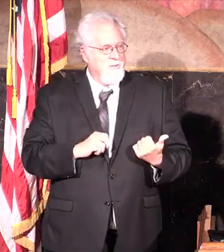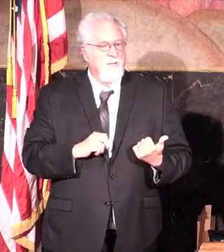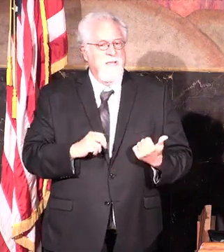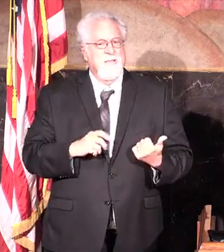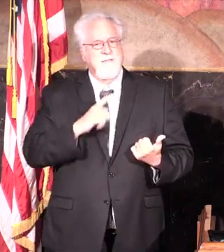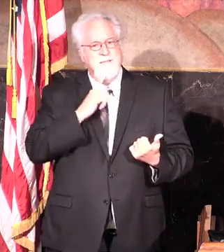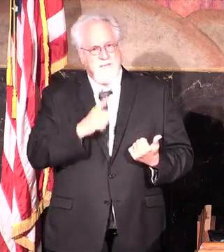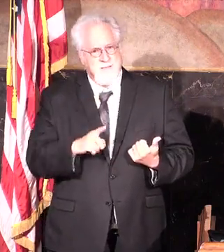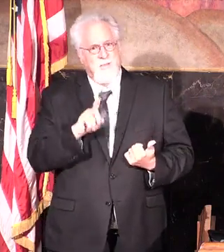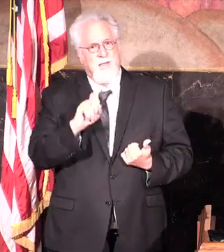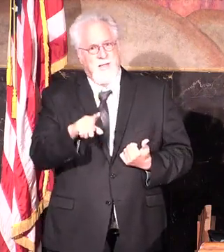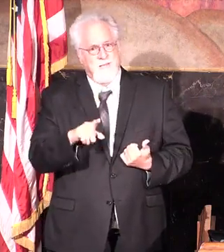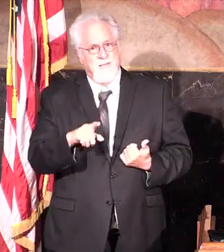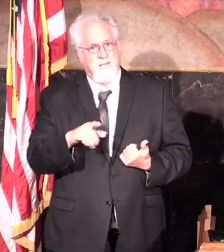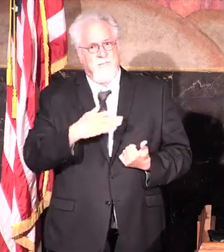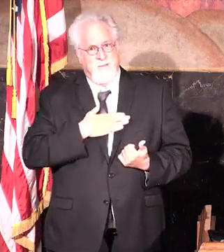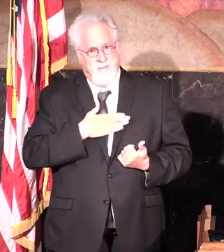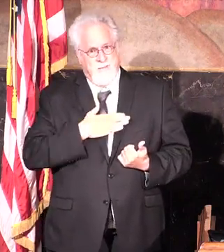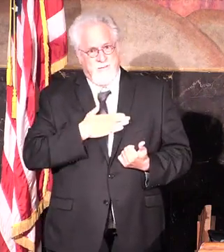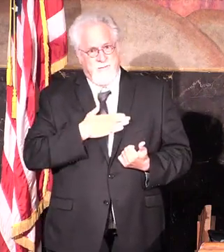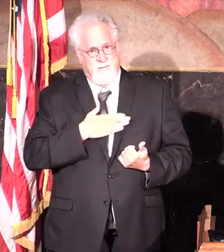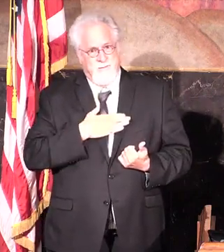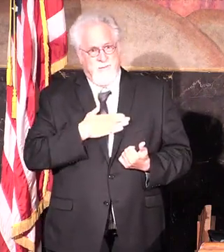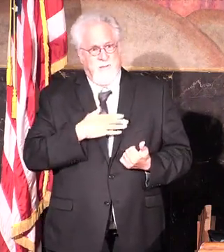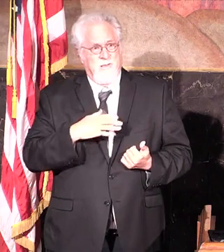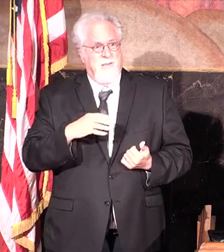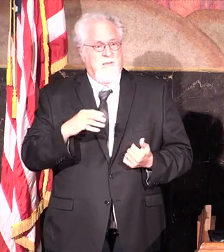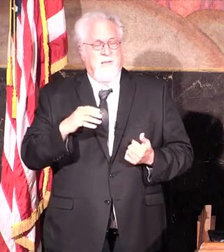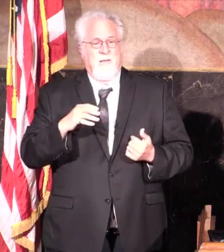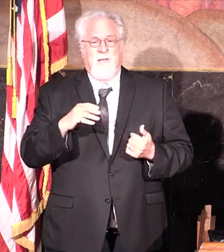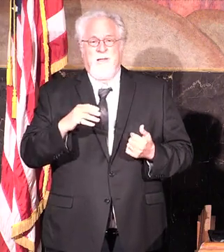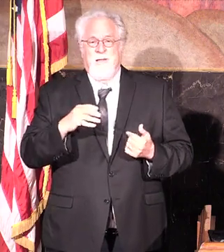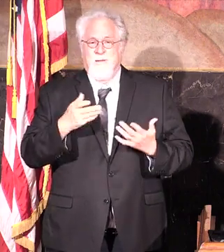sincerely asking you to do that. It's